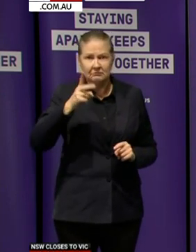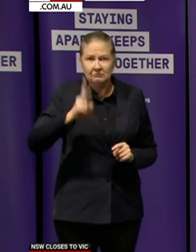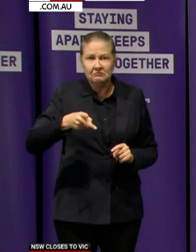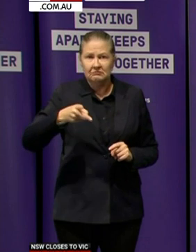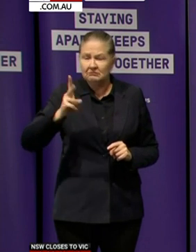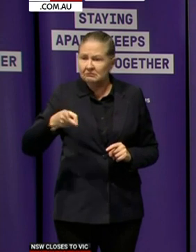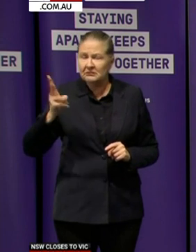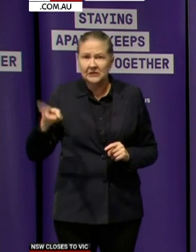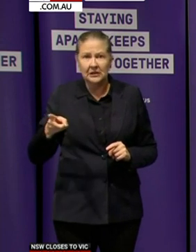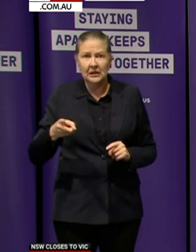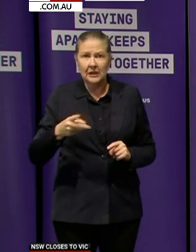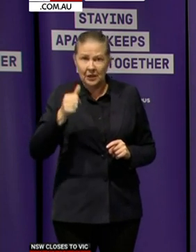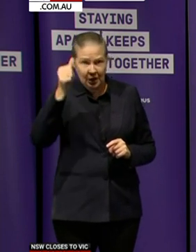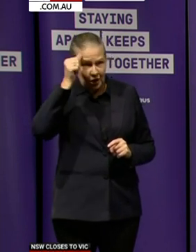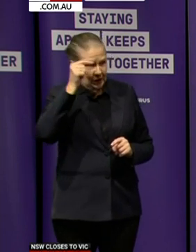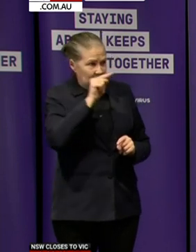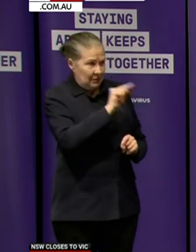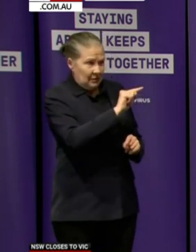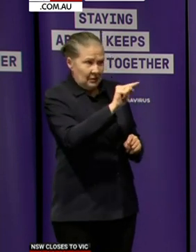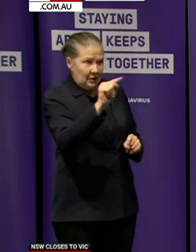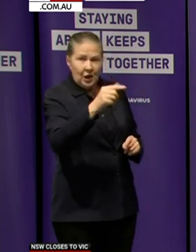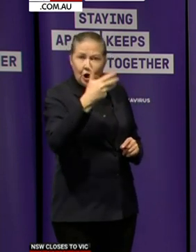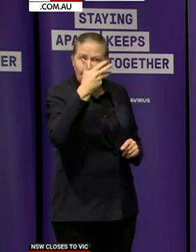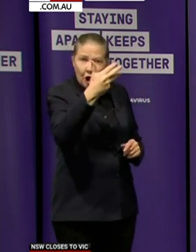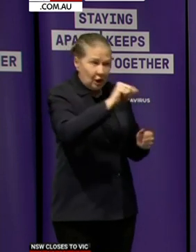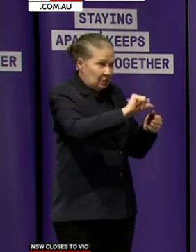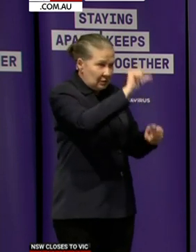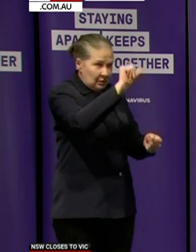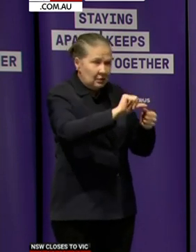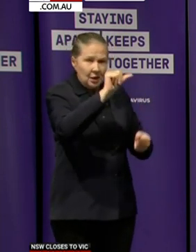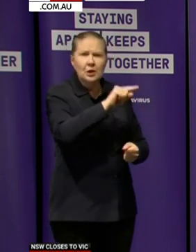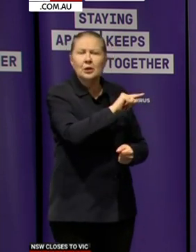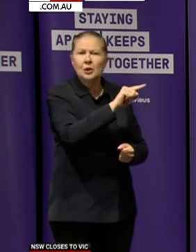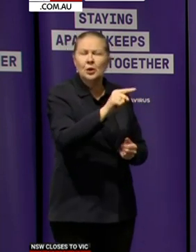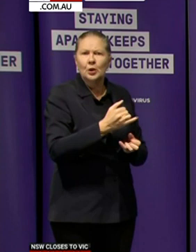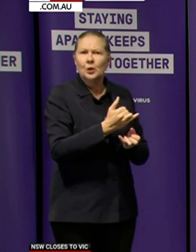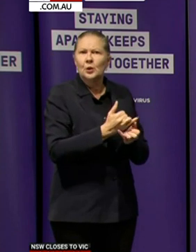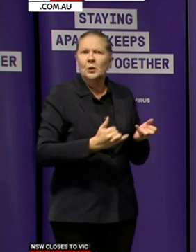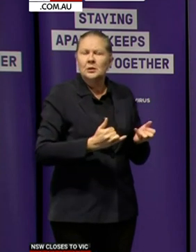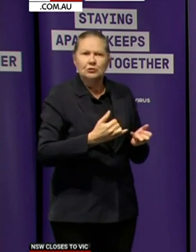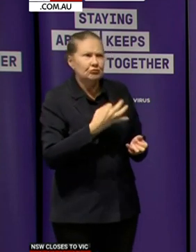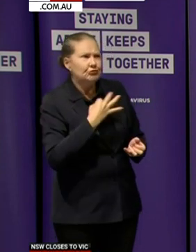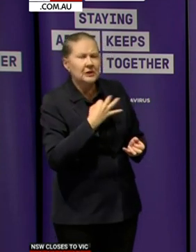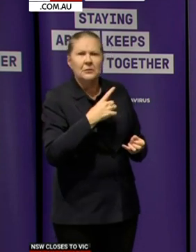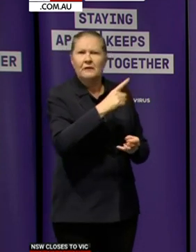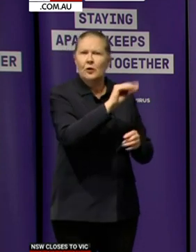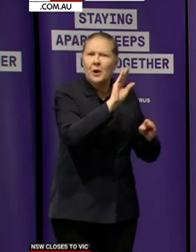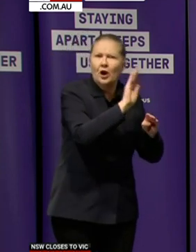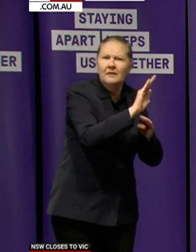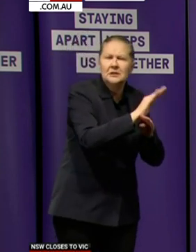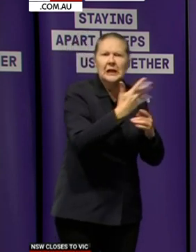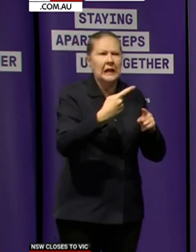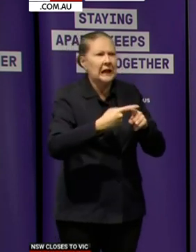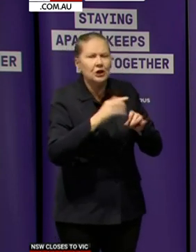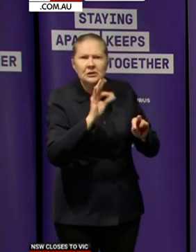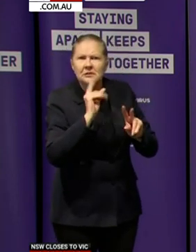that so many people in those 9 towers are among some of the most vulnerable people in our Victorian community. Just finally,